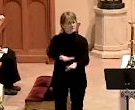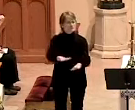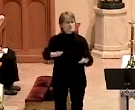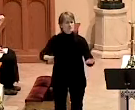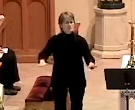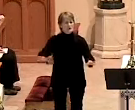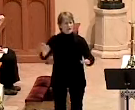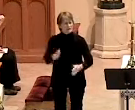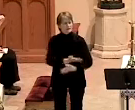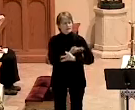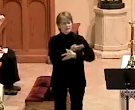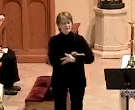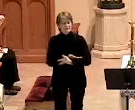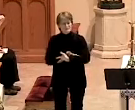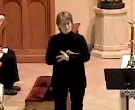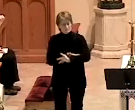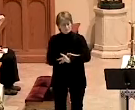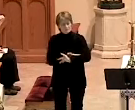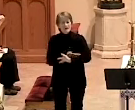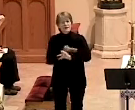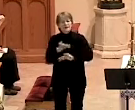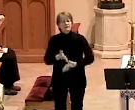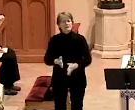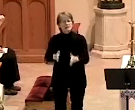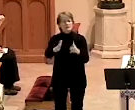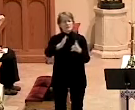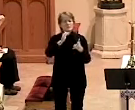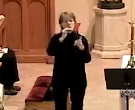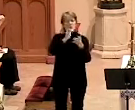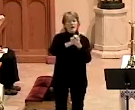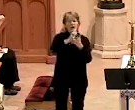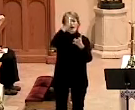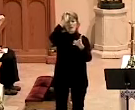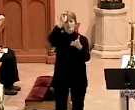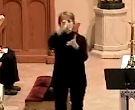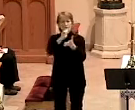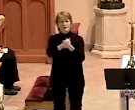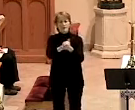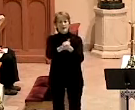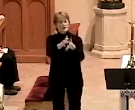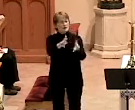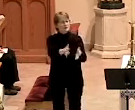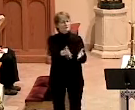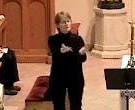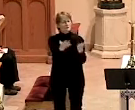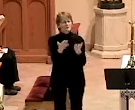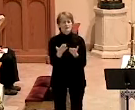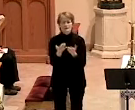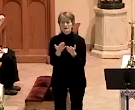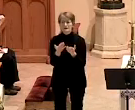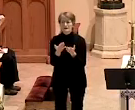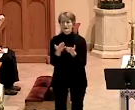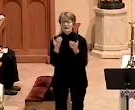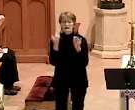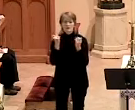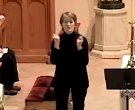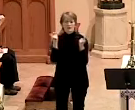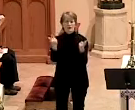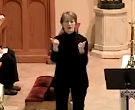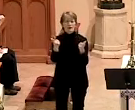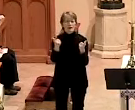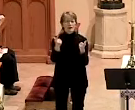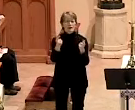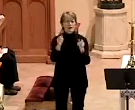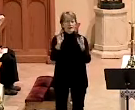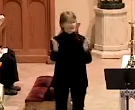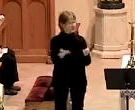the infants at the breast. Let the bridegroom quit his room and the bride her chamber. Between the porch and